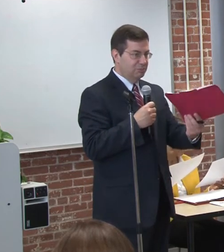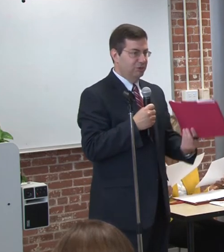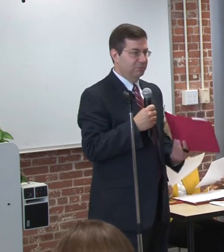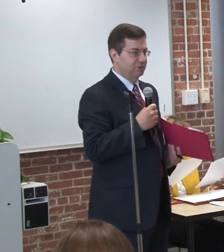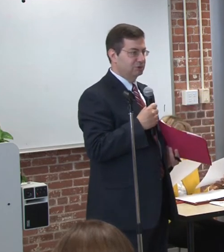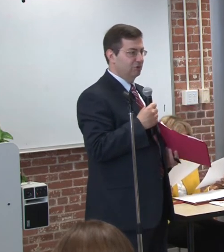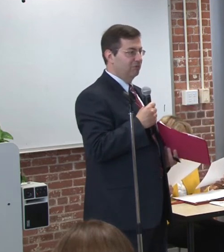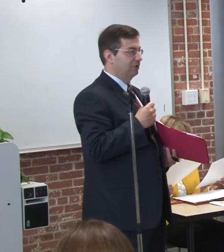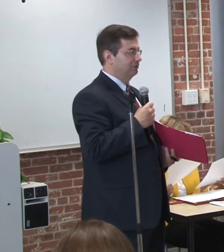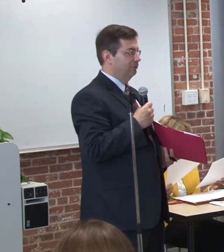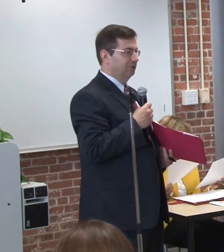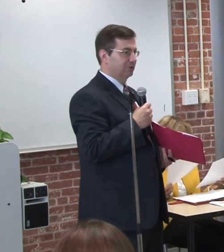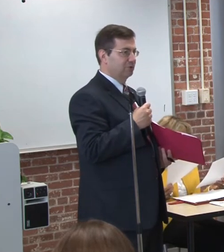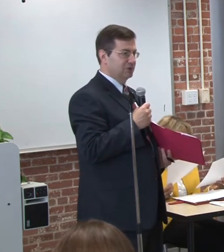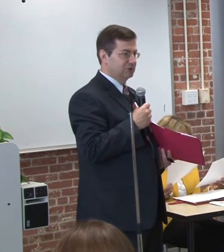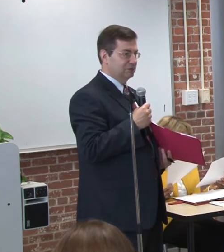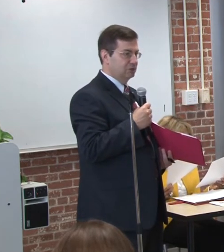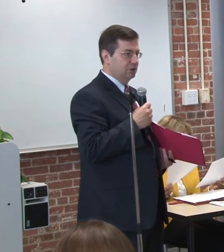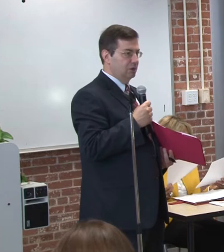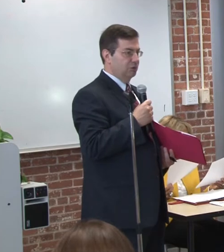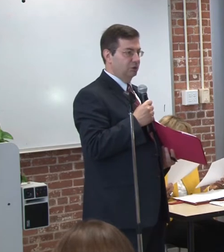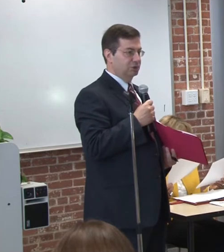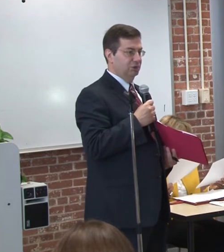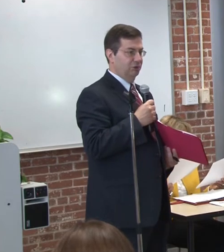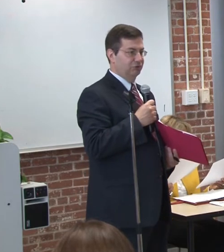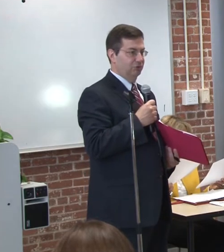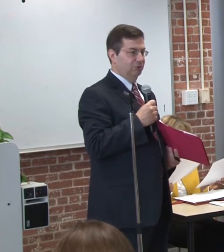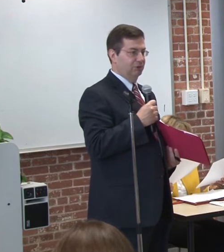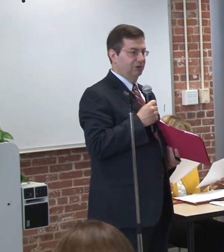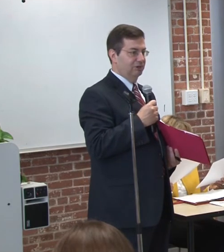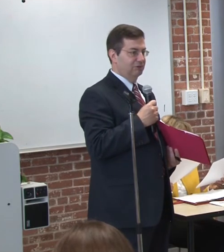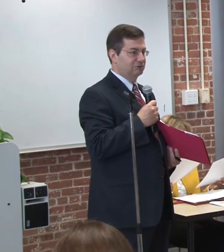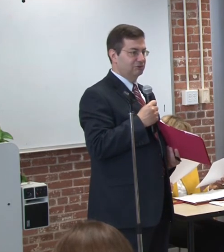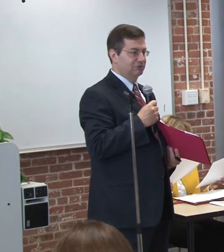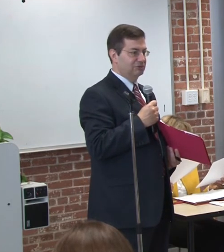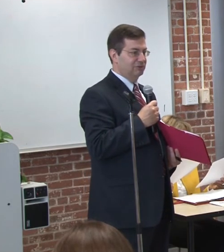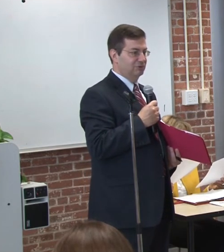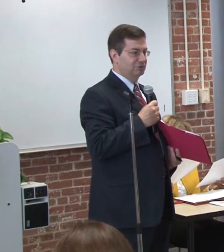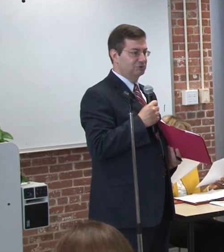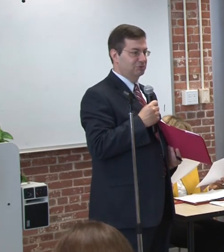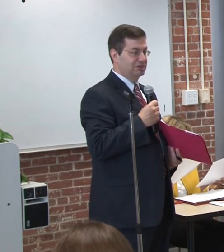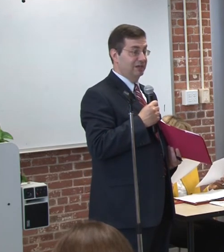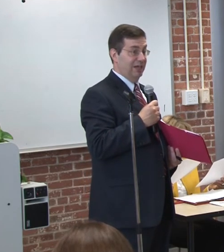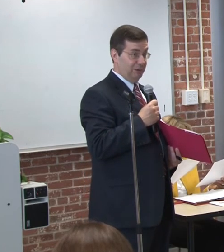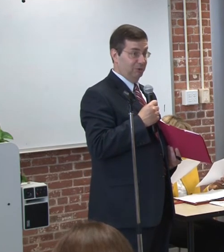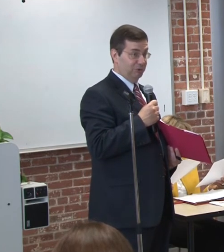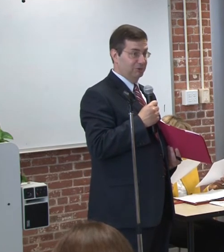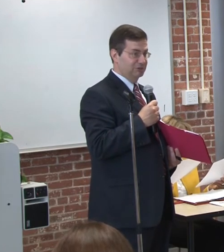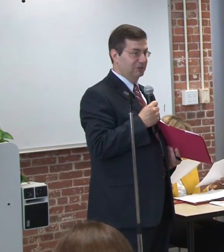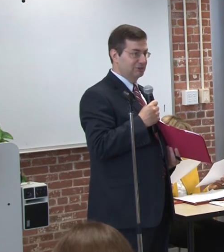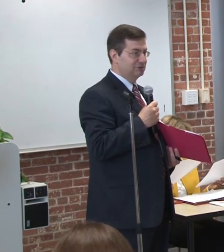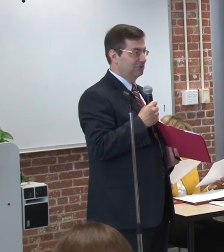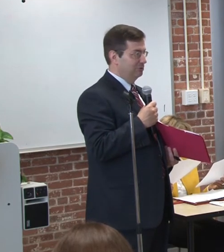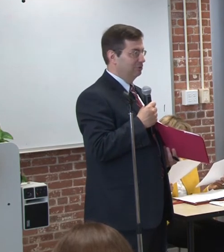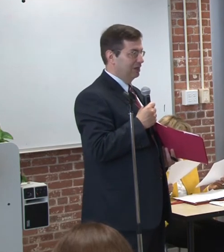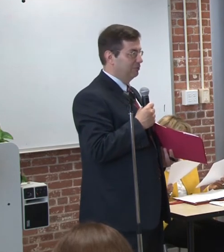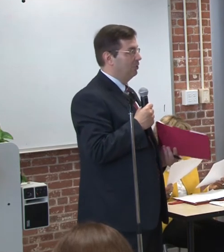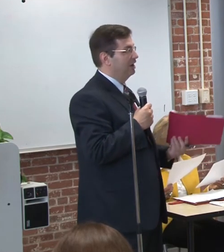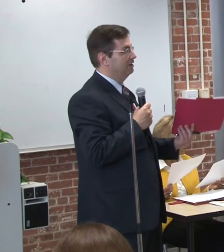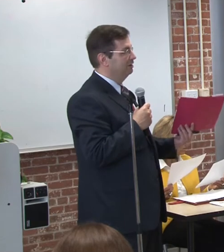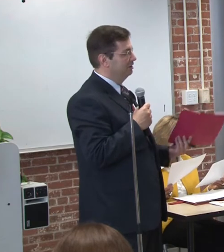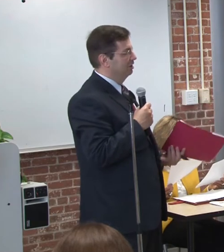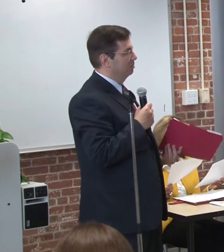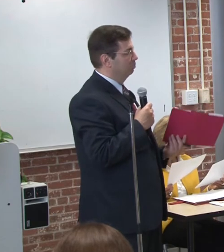who is the point person over at the Fall River Career Center, though she also serves individuals through the Taunton and Attleboro Career Center, so we would